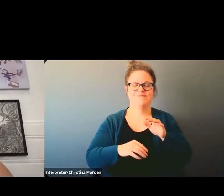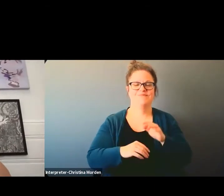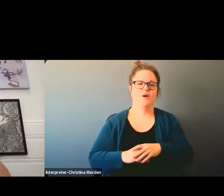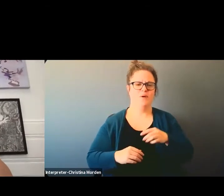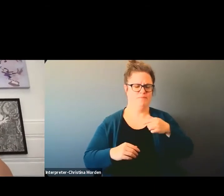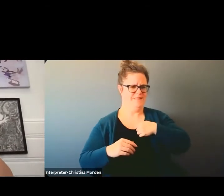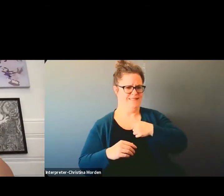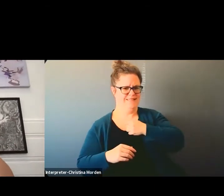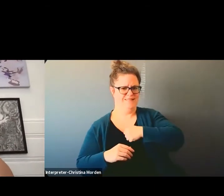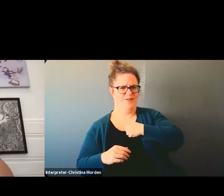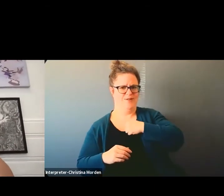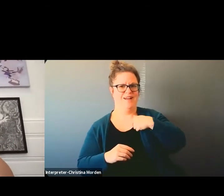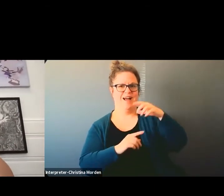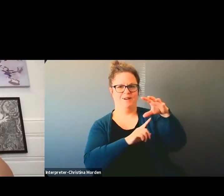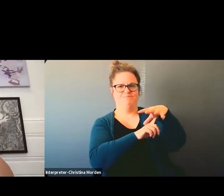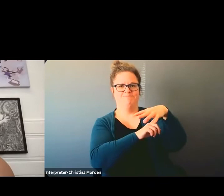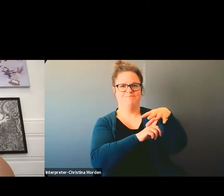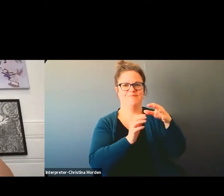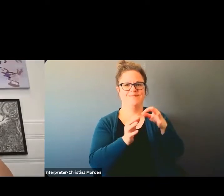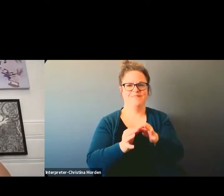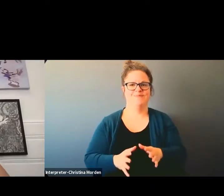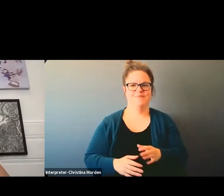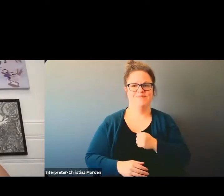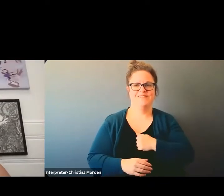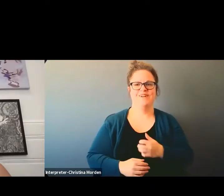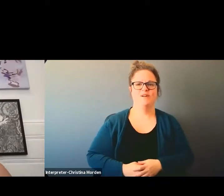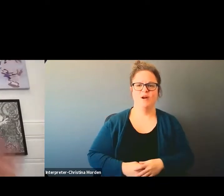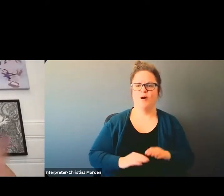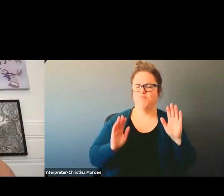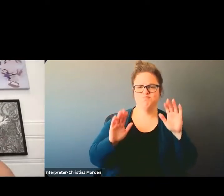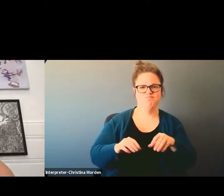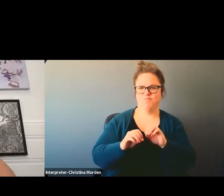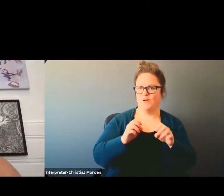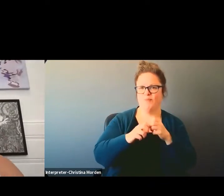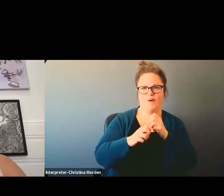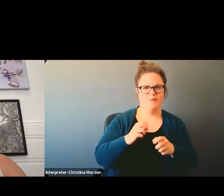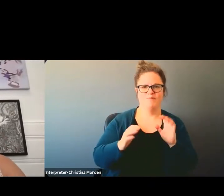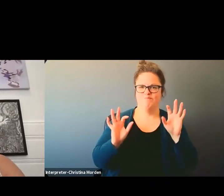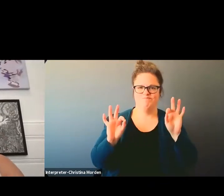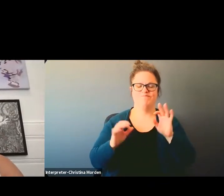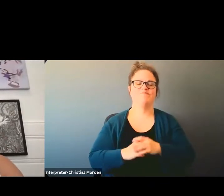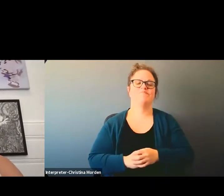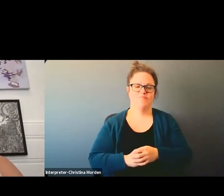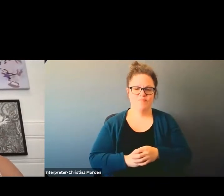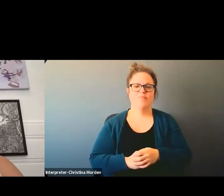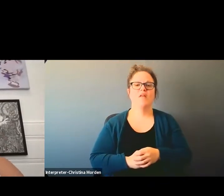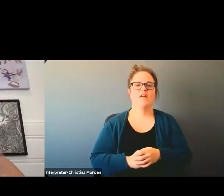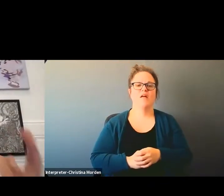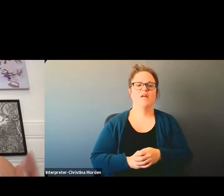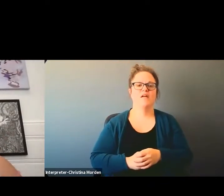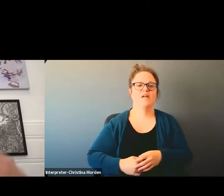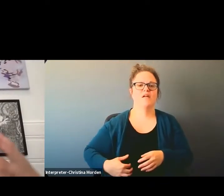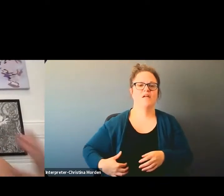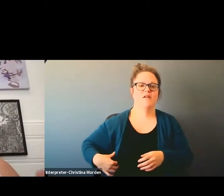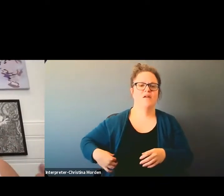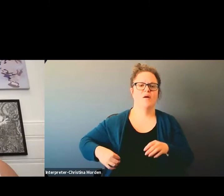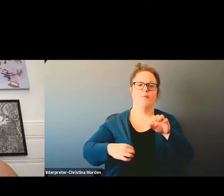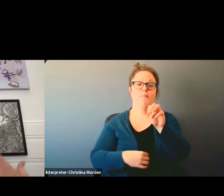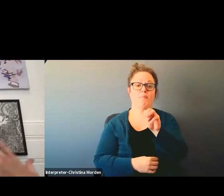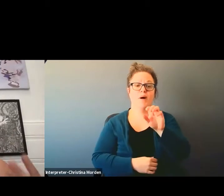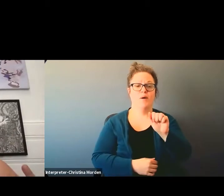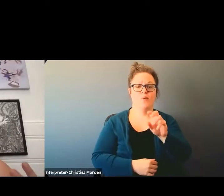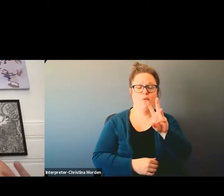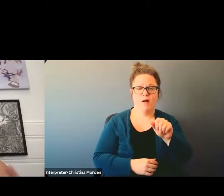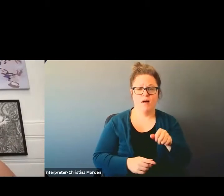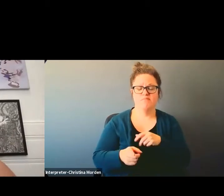I spotlighted the interpreter, but no problem. All fixed up. Right. So everyone there, the staff,